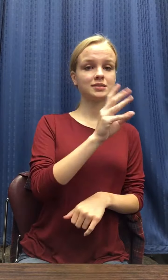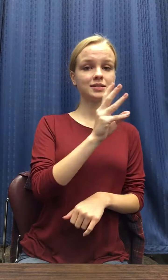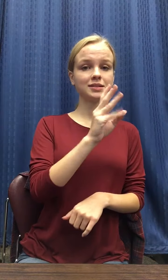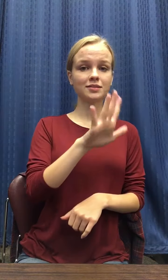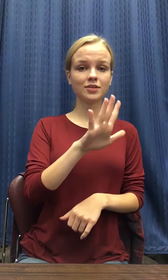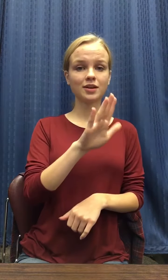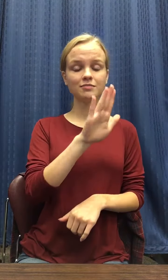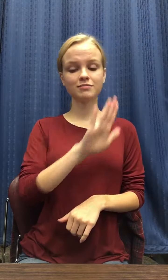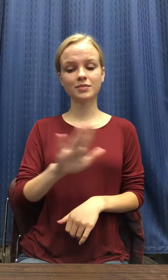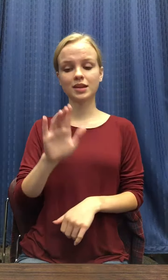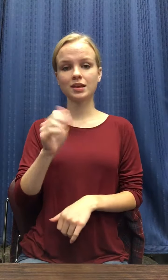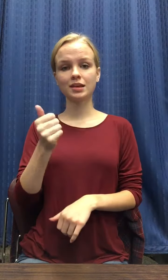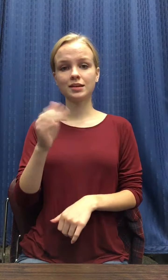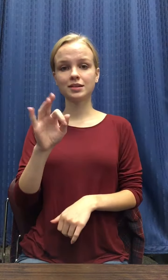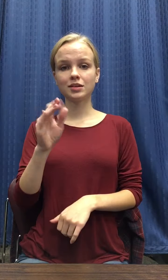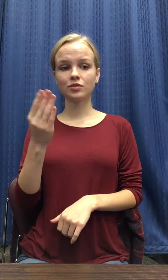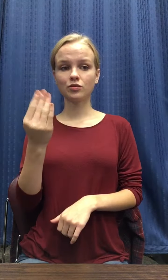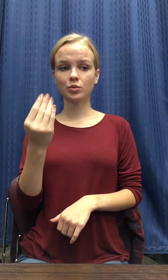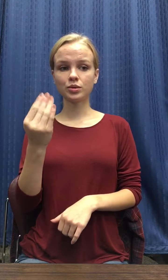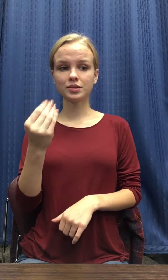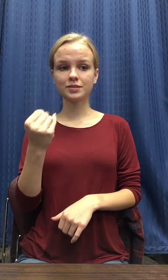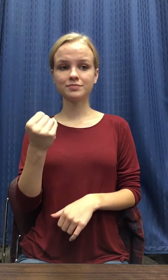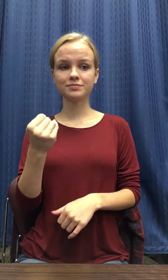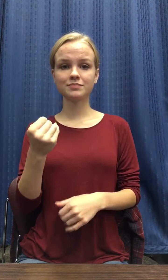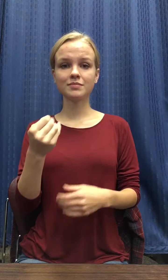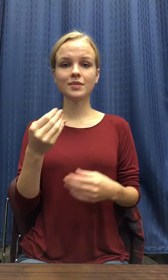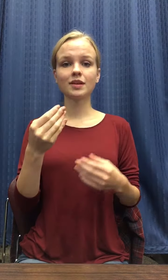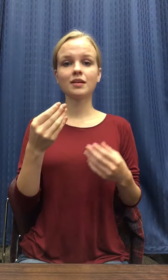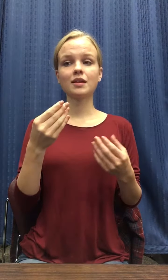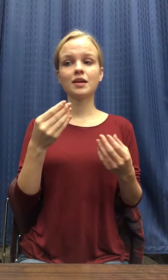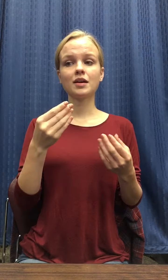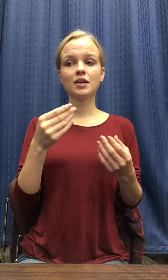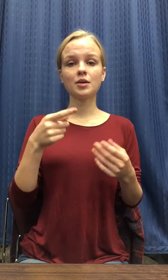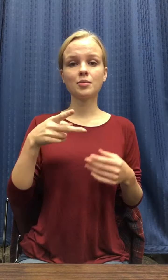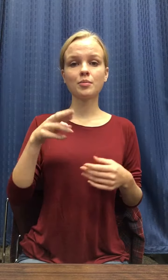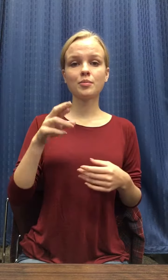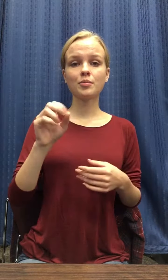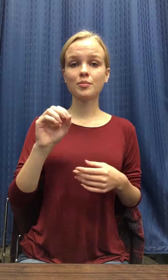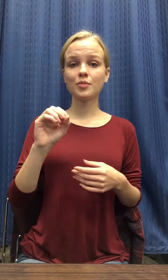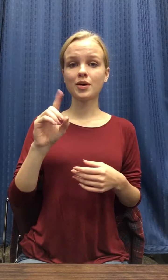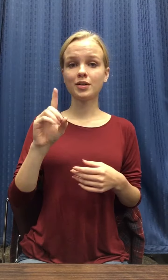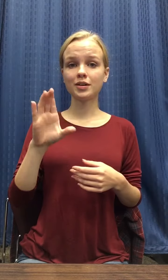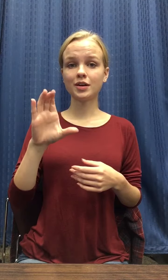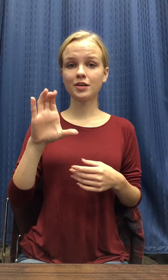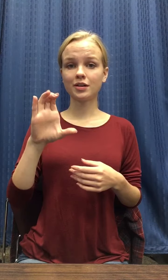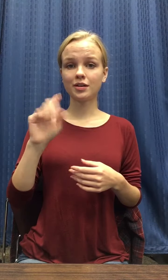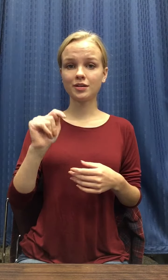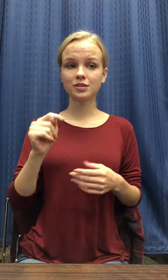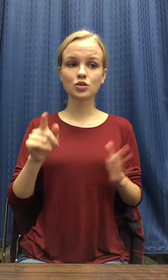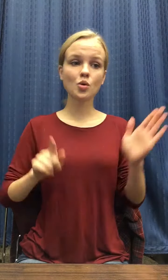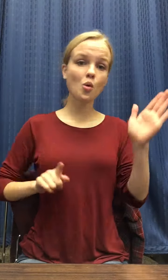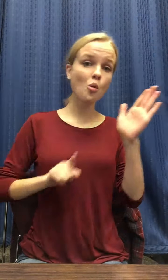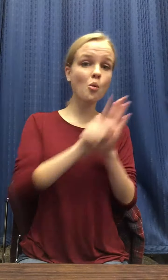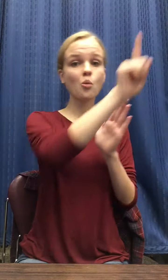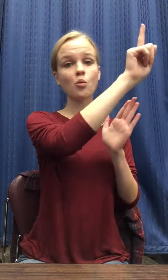product skyrocketed. As a matter of fact, between 1874 and 1883,